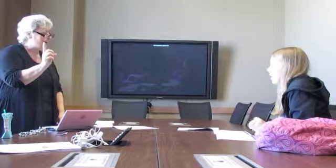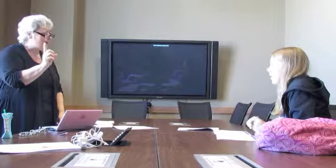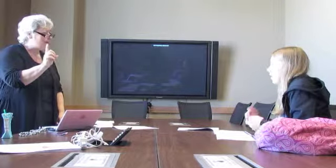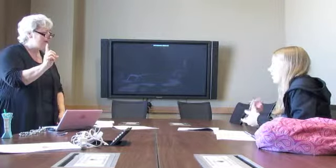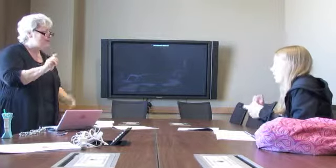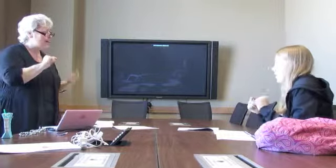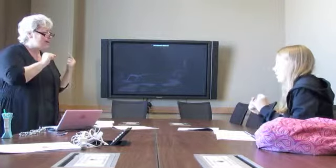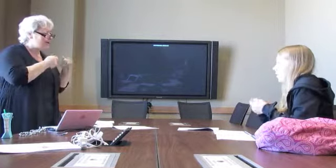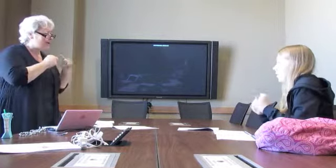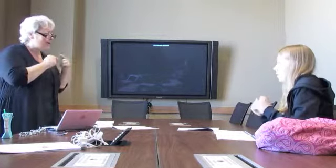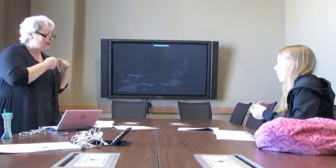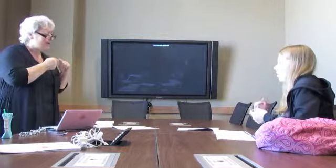Where do you